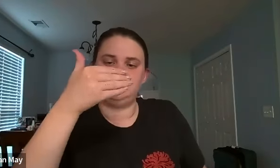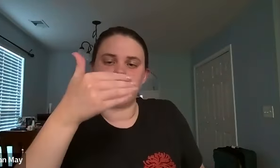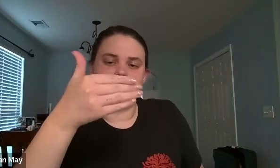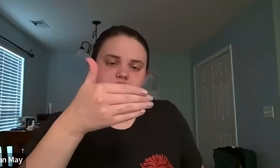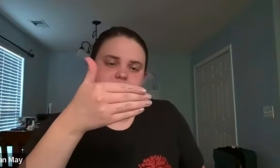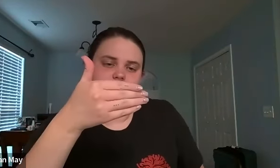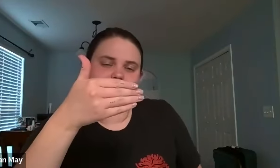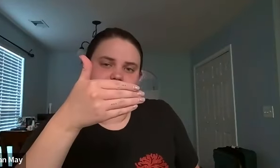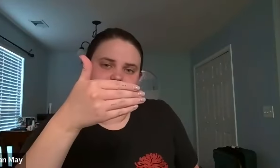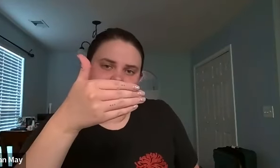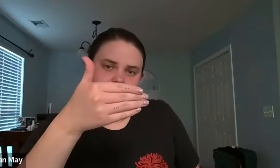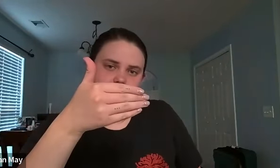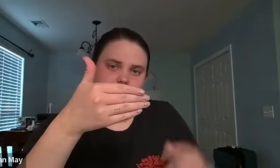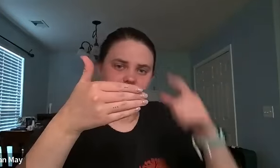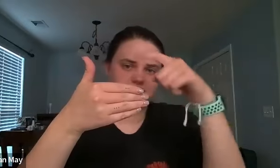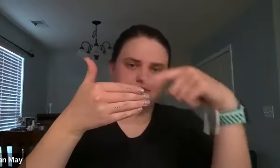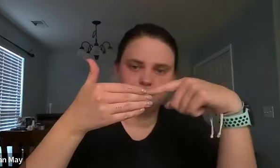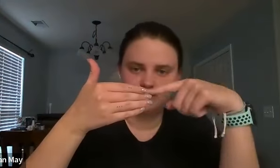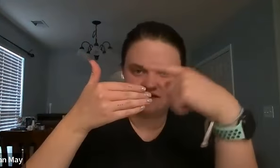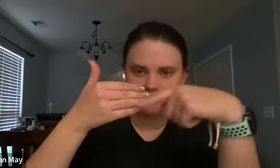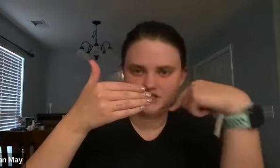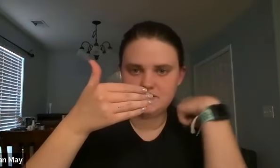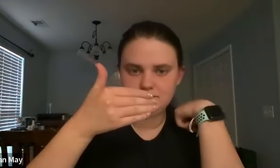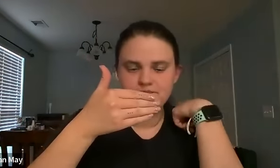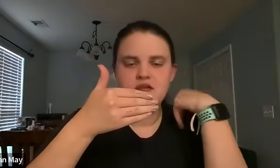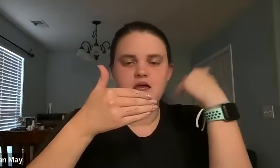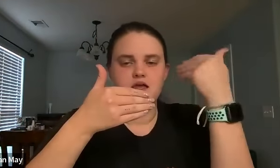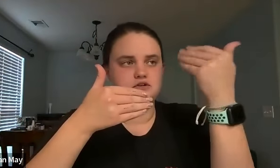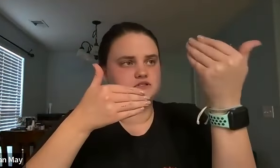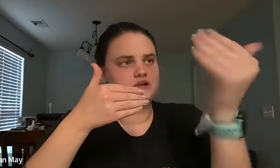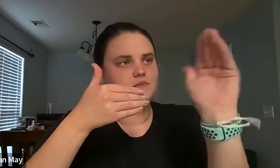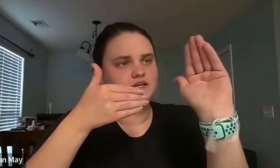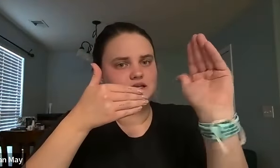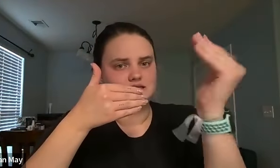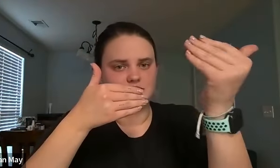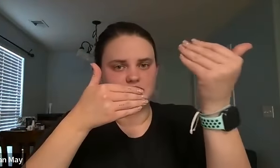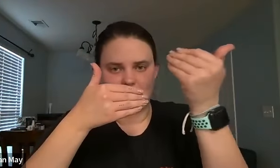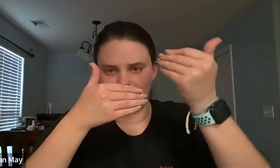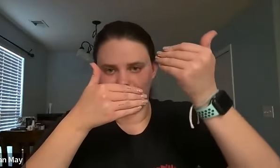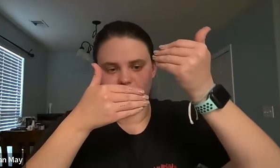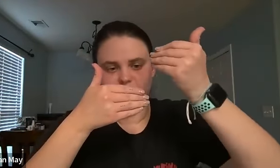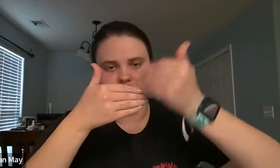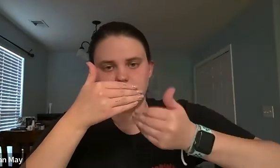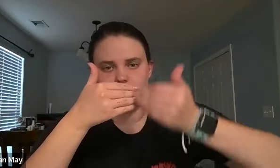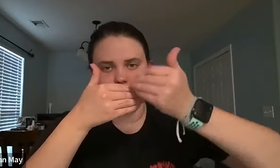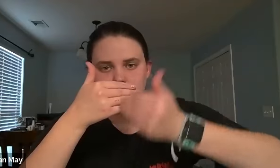your non-dominant is in that same sort of sideways shape. Your dominant is going to be in that bent one, and you're going to go